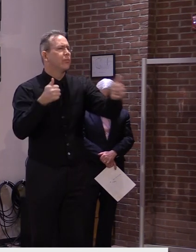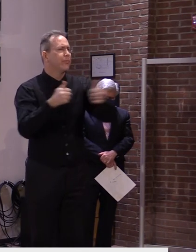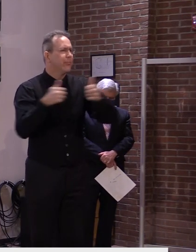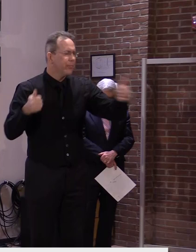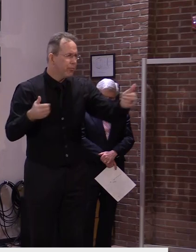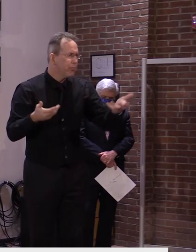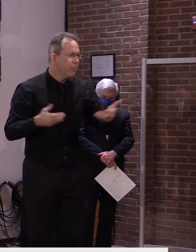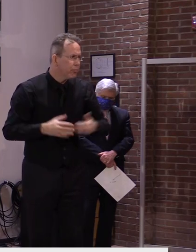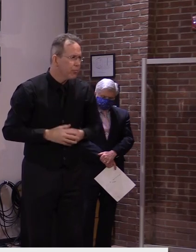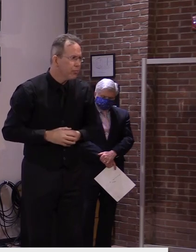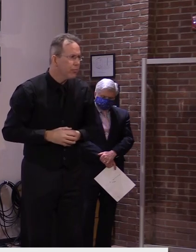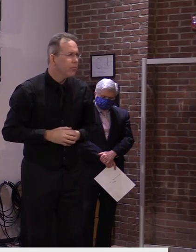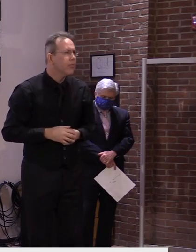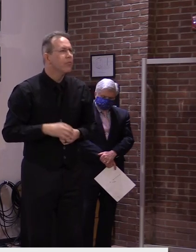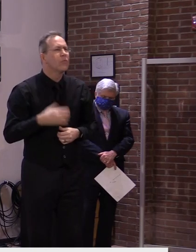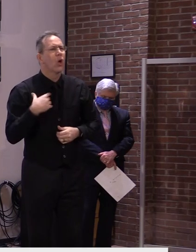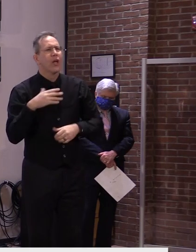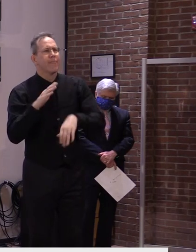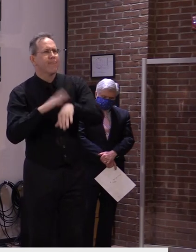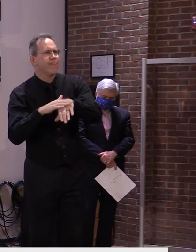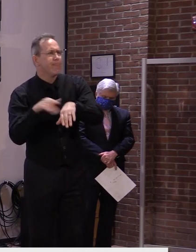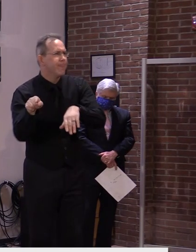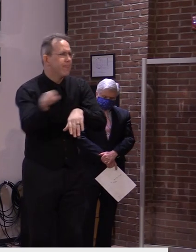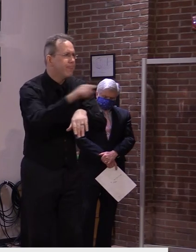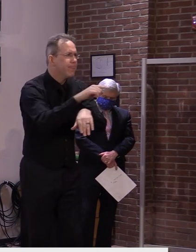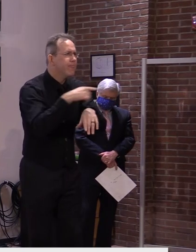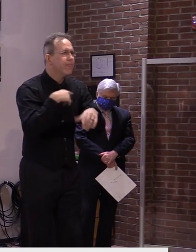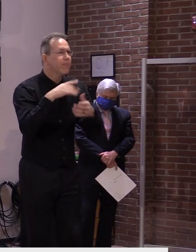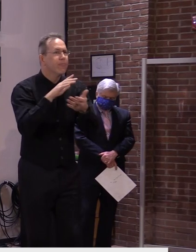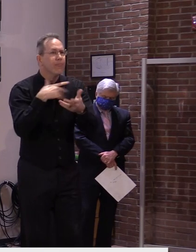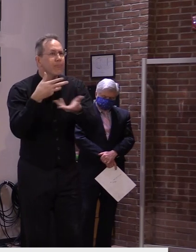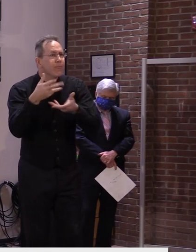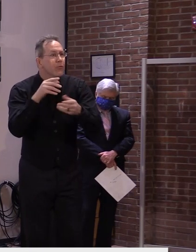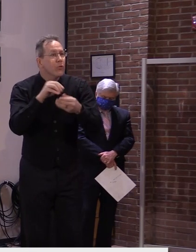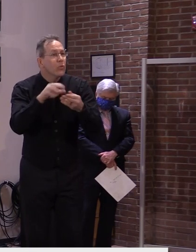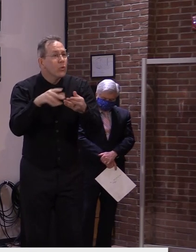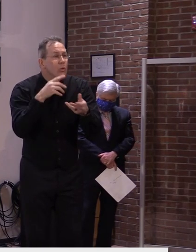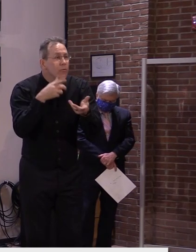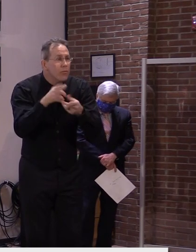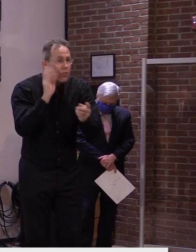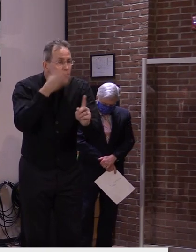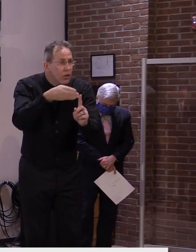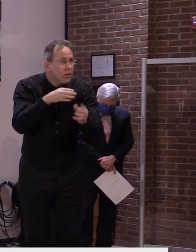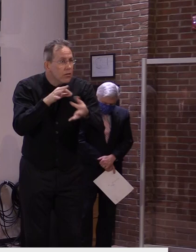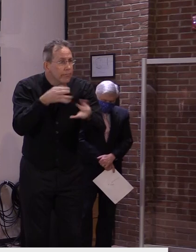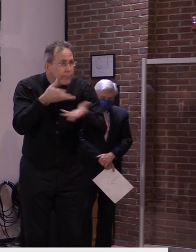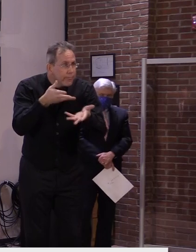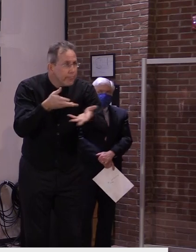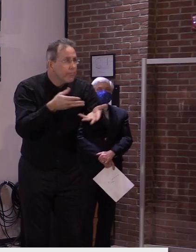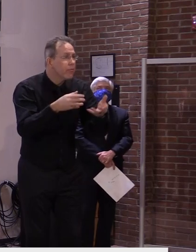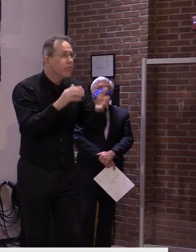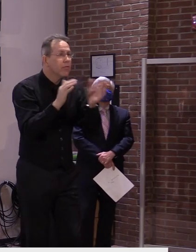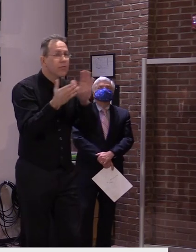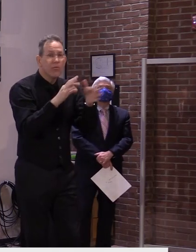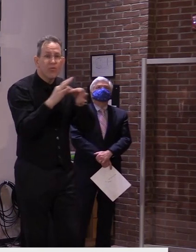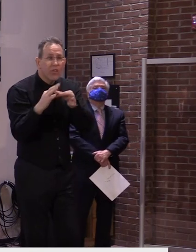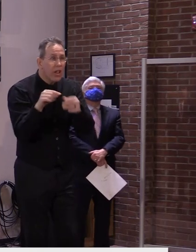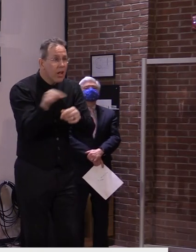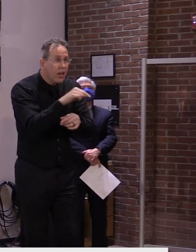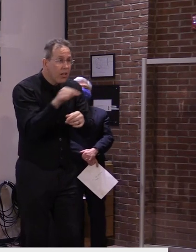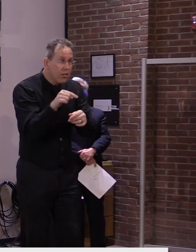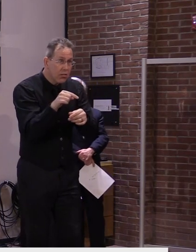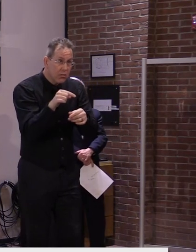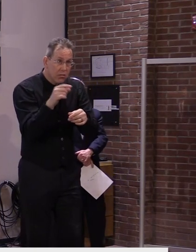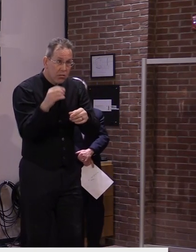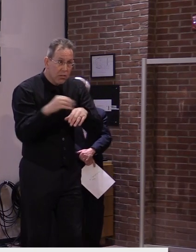everyone that there's a direct connection between the cases of the virus in our communities and the cases in our schools. Please follow state guidelines,